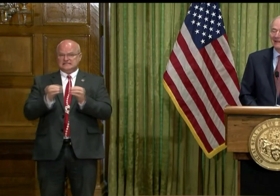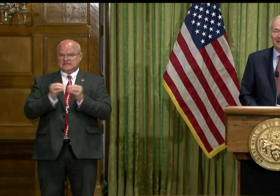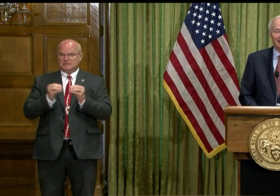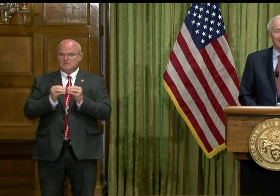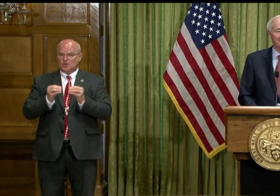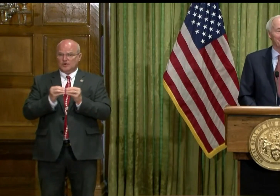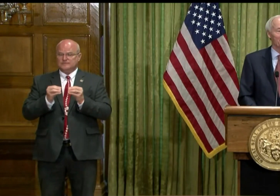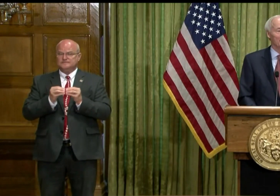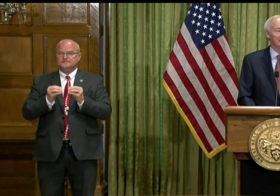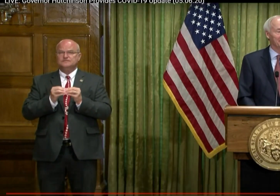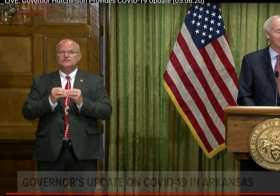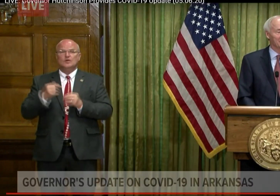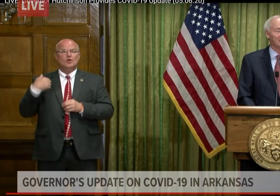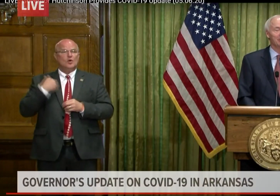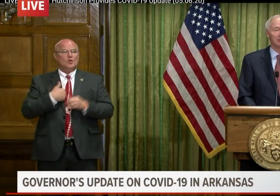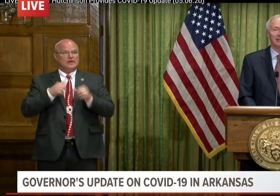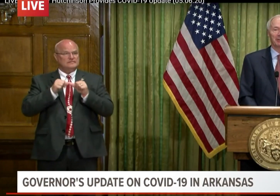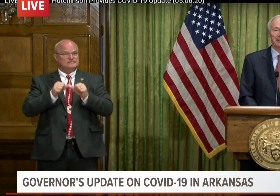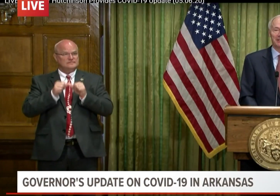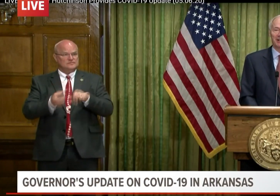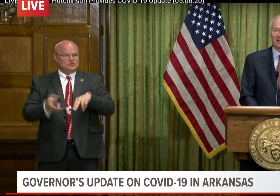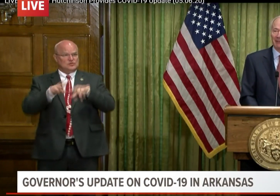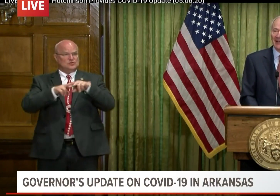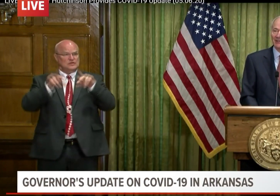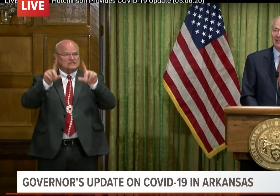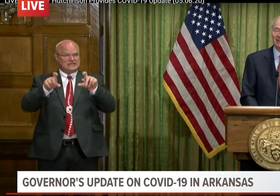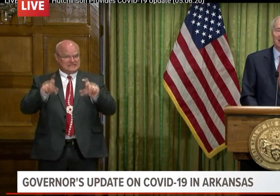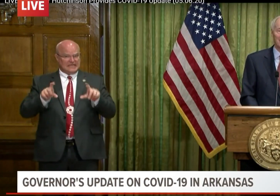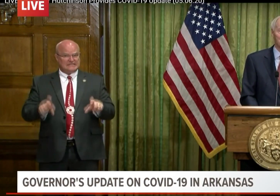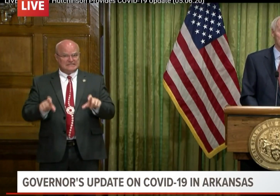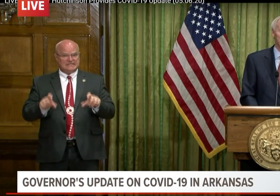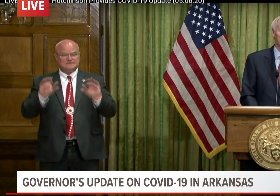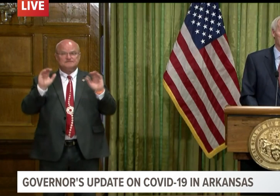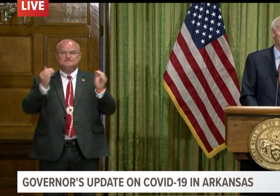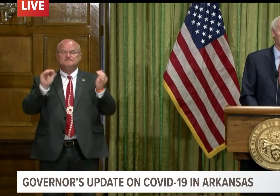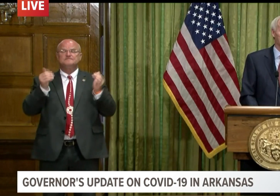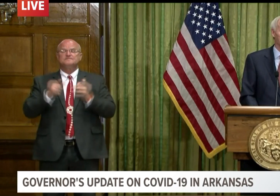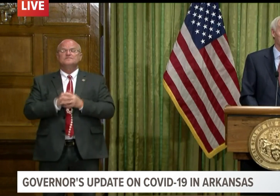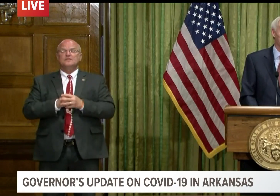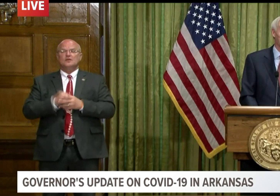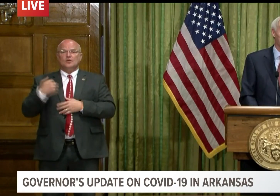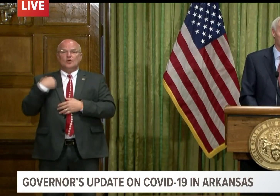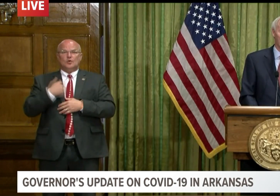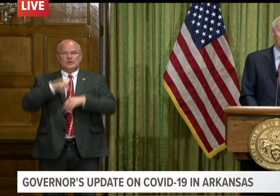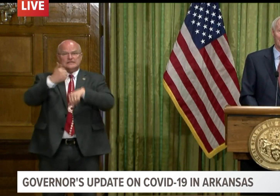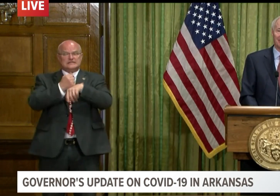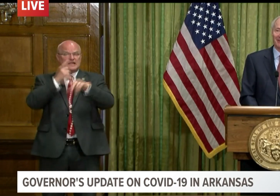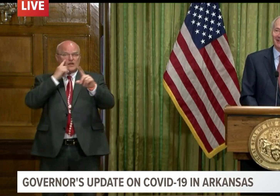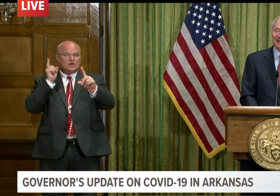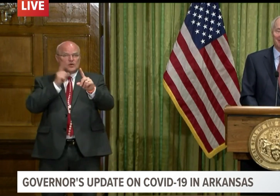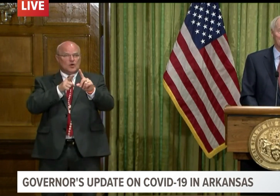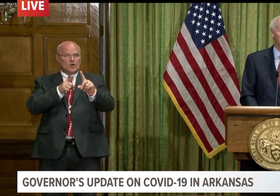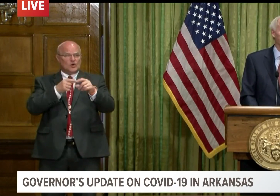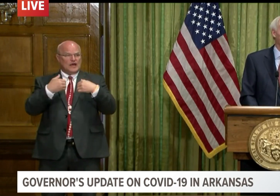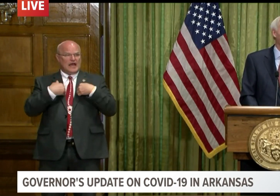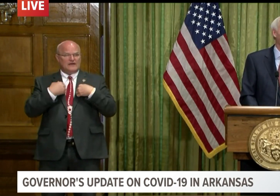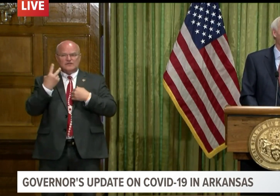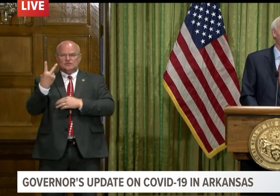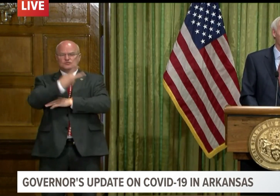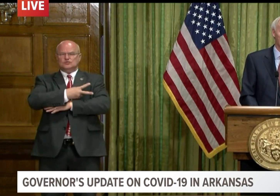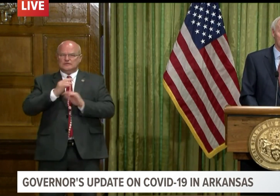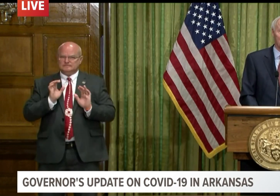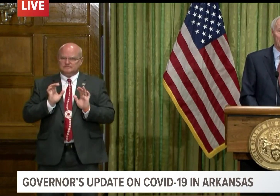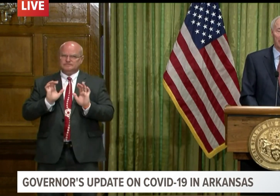more. We have continued to increase our capacity in testing. We set a goal of having the